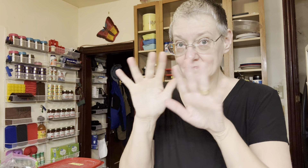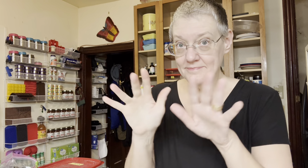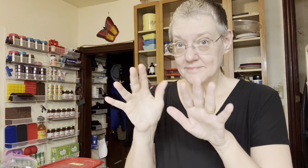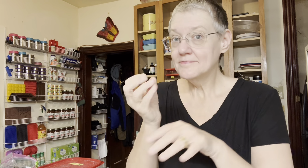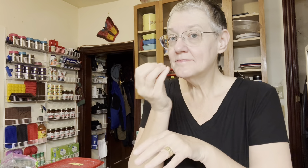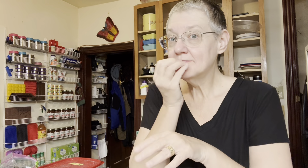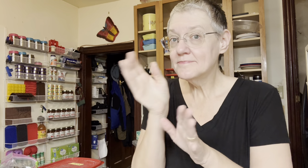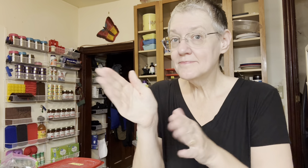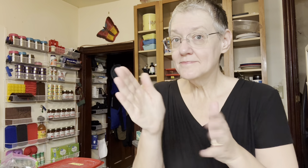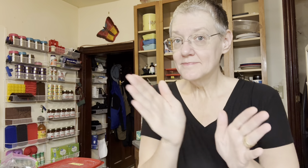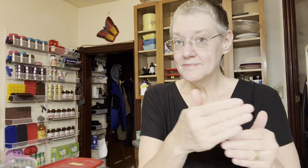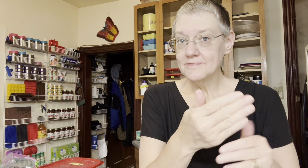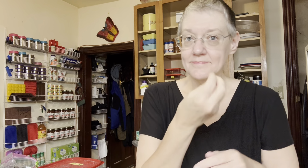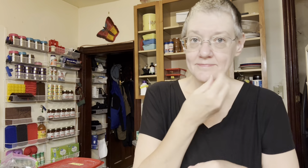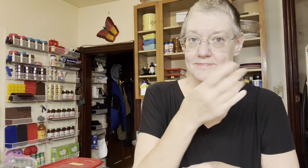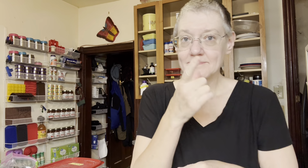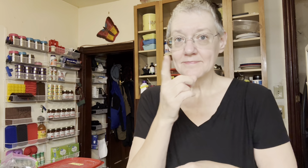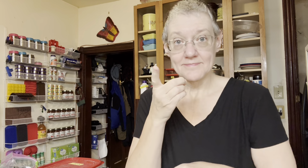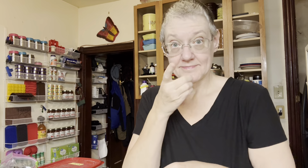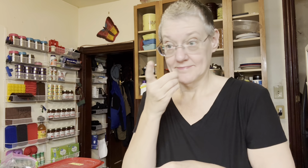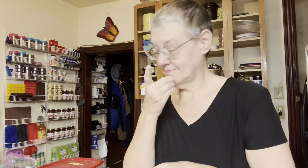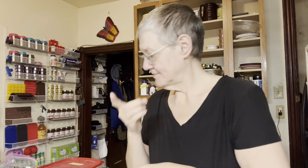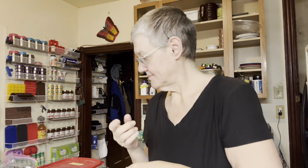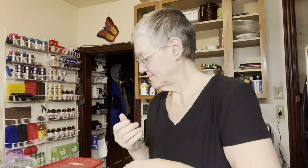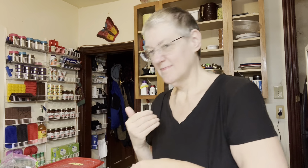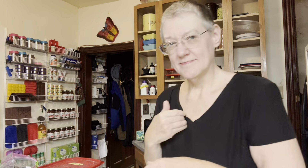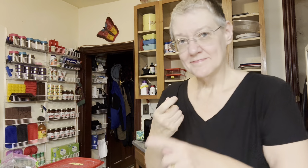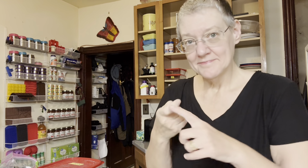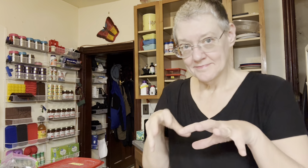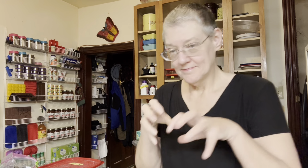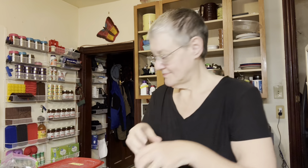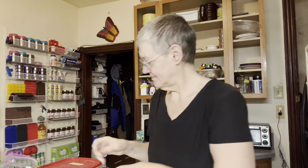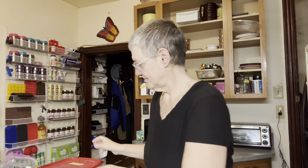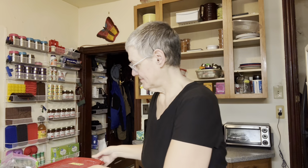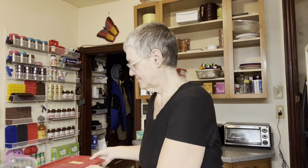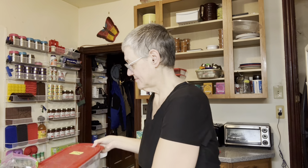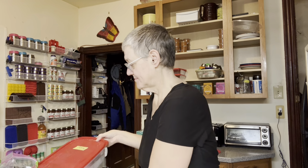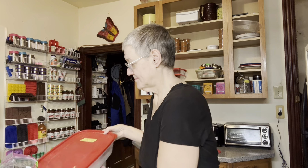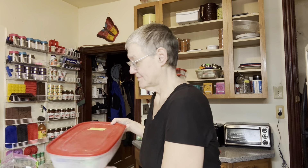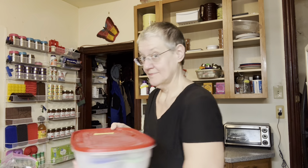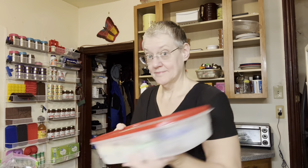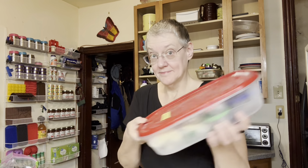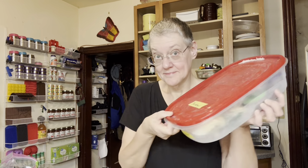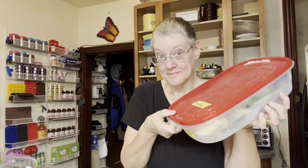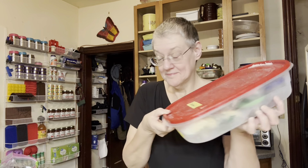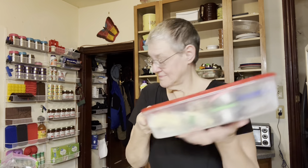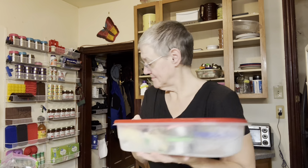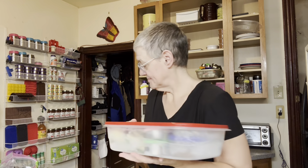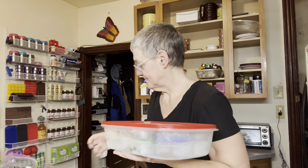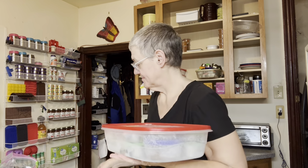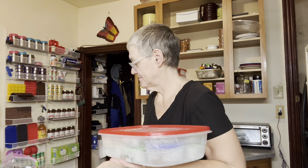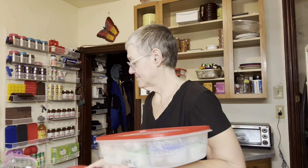I want to show you how I prepare Saturday and Sunday's meal boxes from the